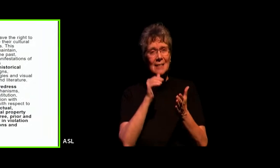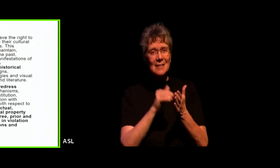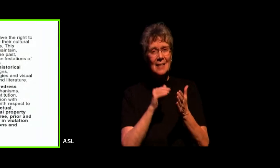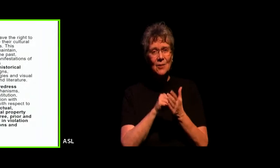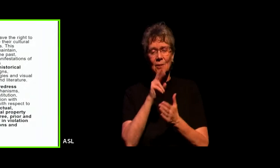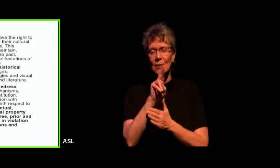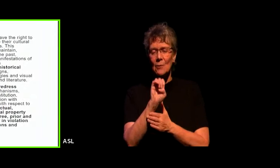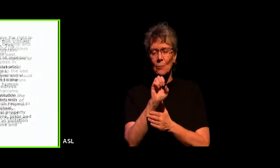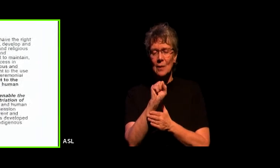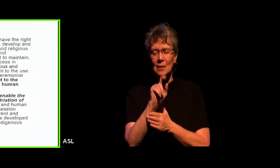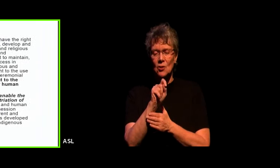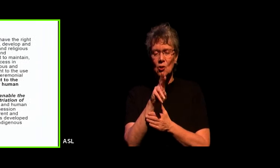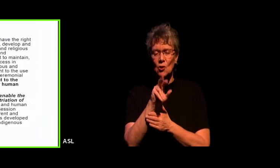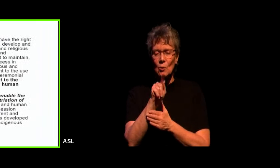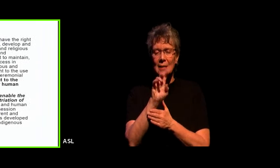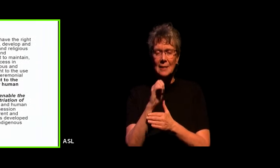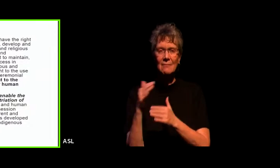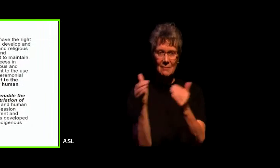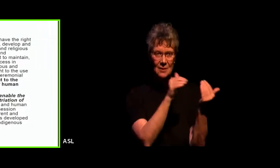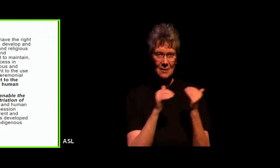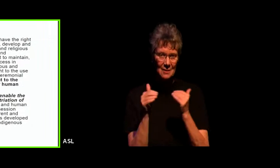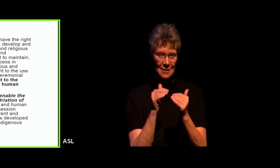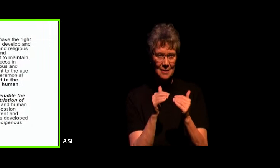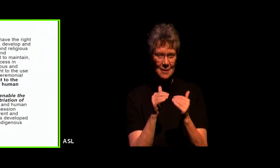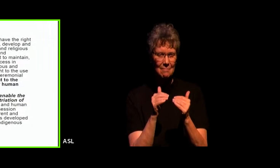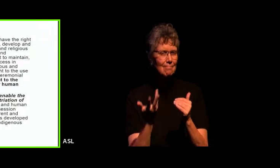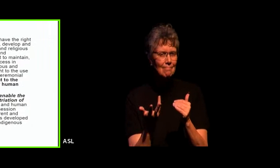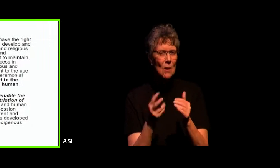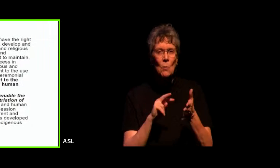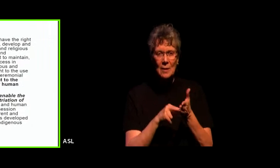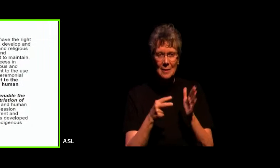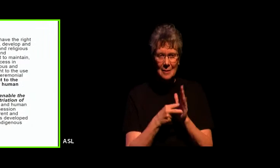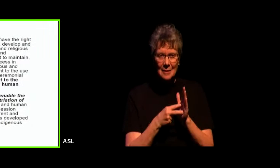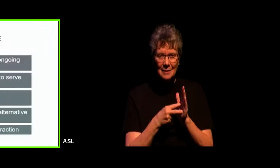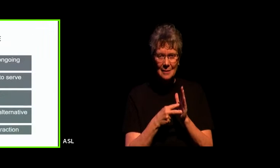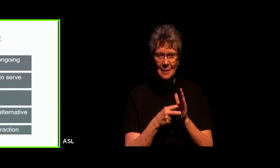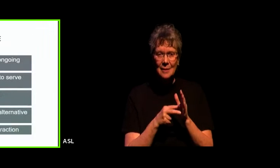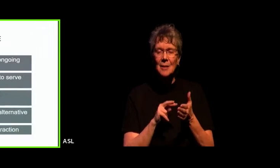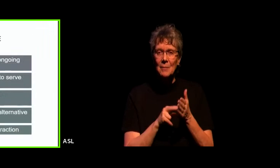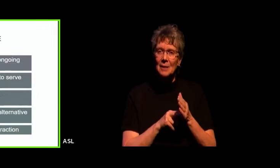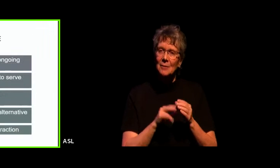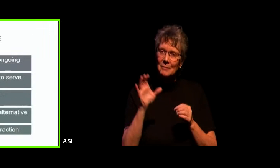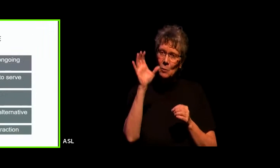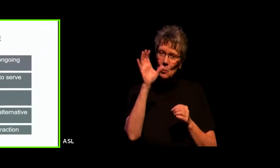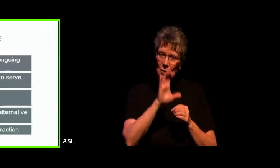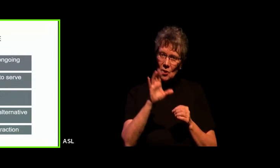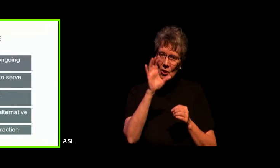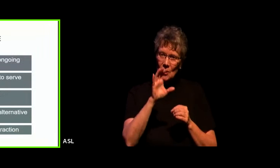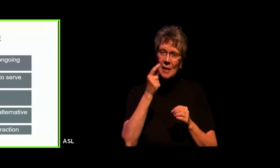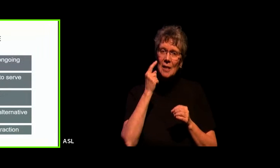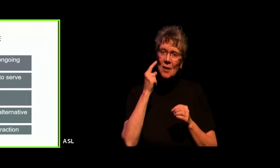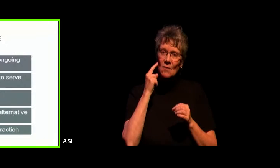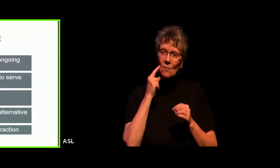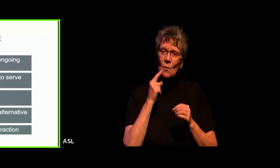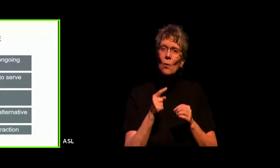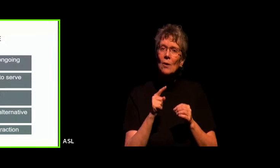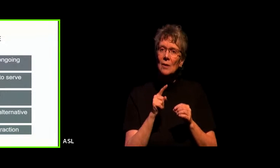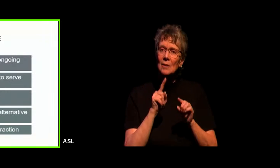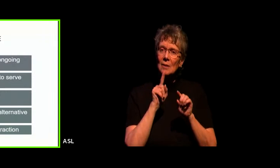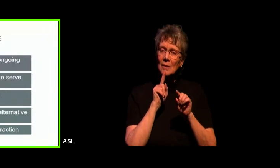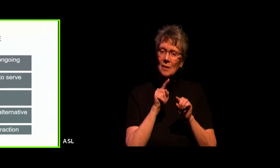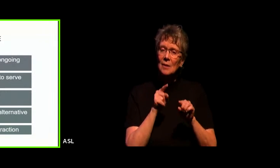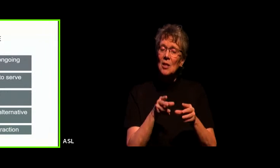So what do I mean when I talk about restorative justice? Well, restorative justice seeks redress for historical and ongoing wrongs. This